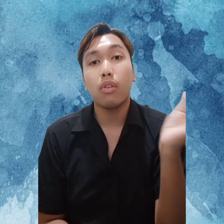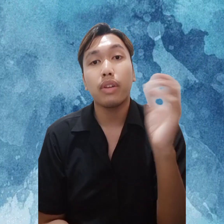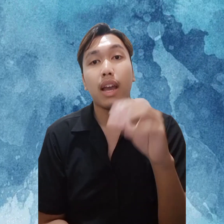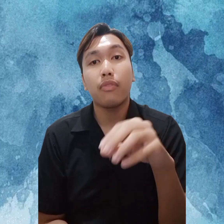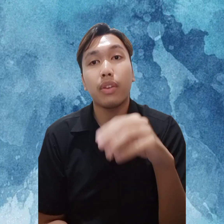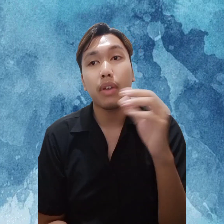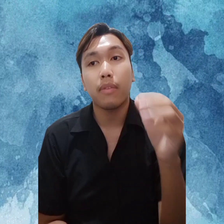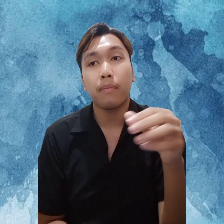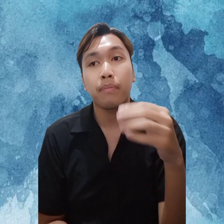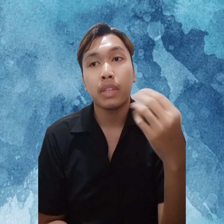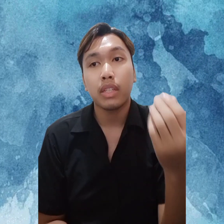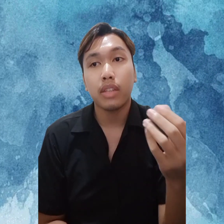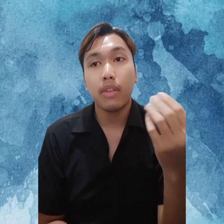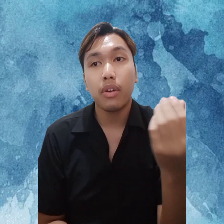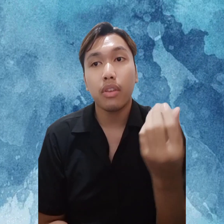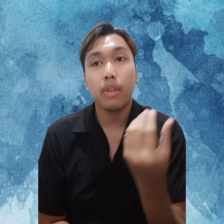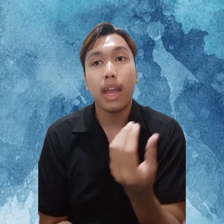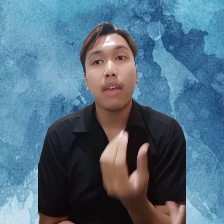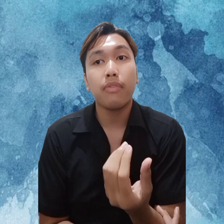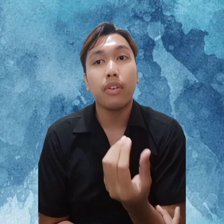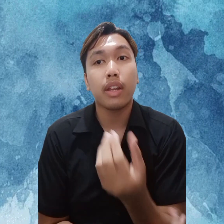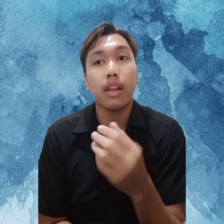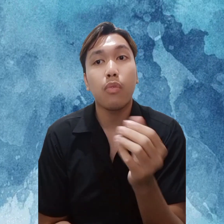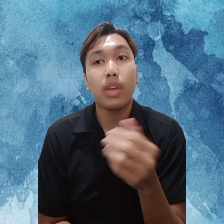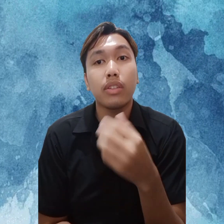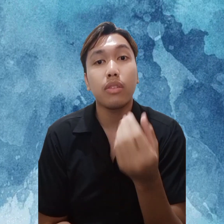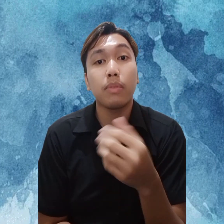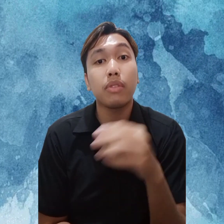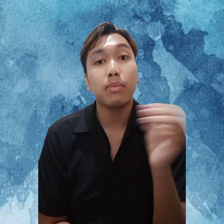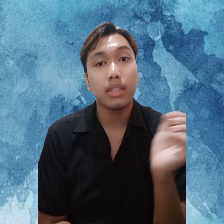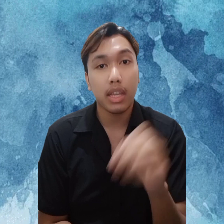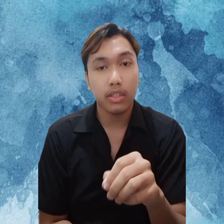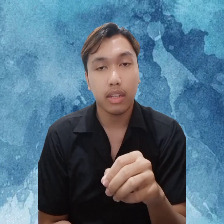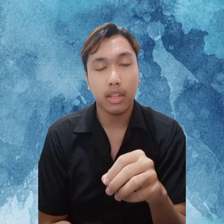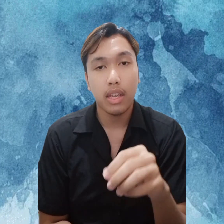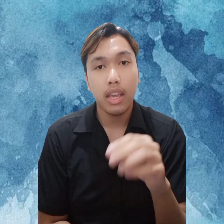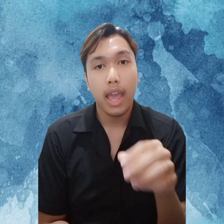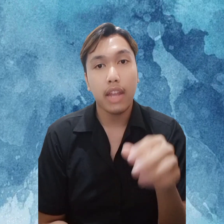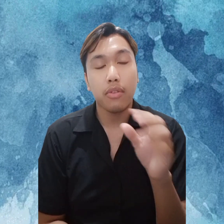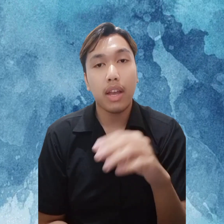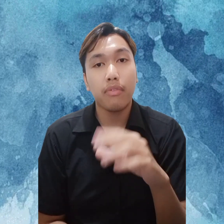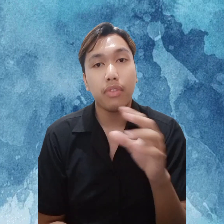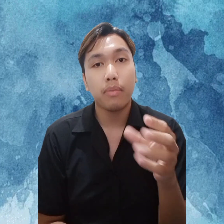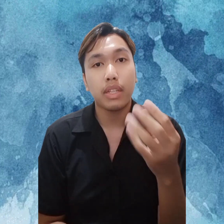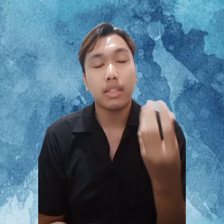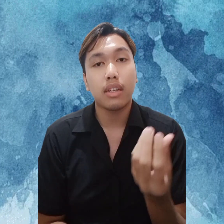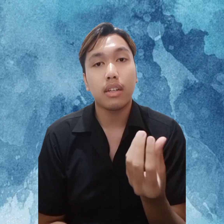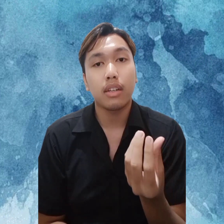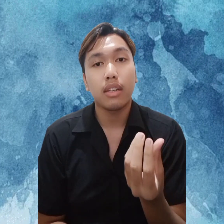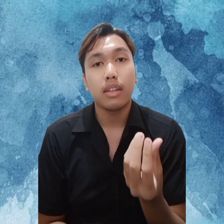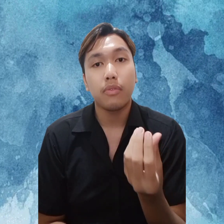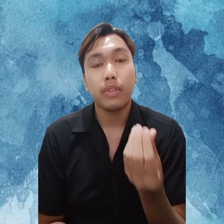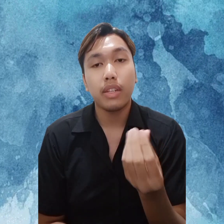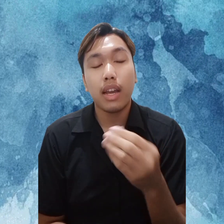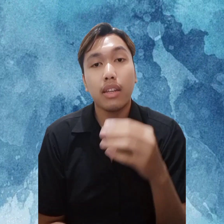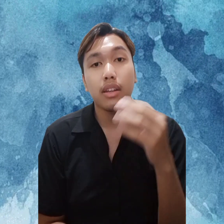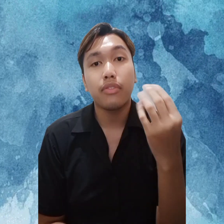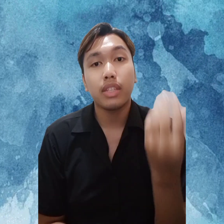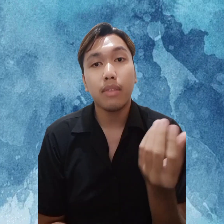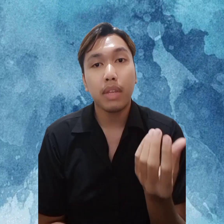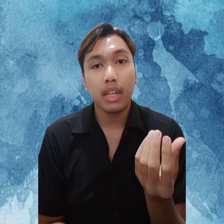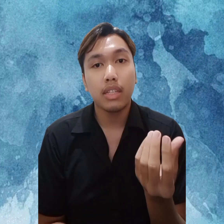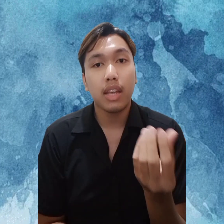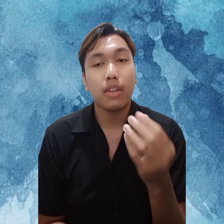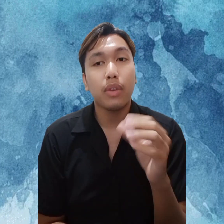low down with Thai Royal the airport the elevation to museum station and you come from is the physical the